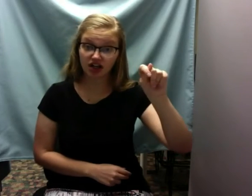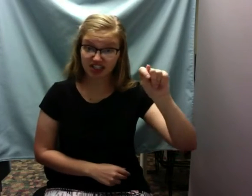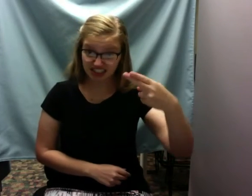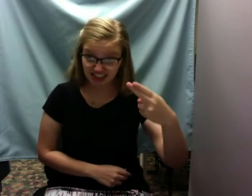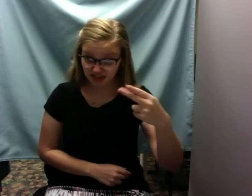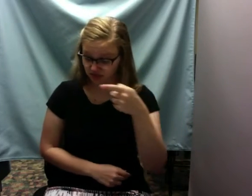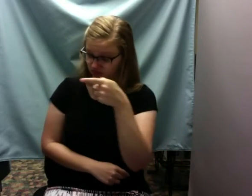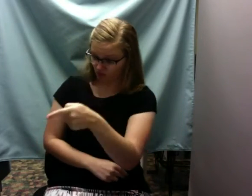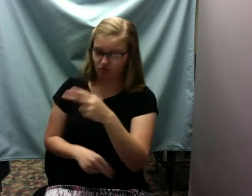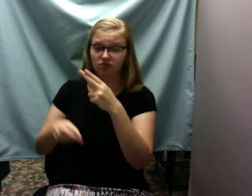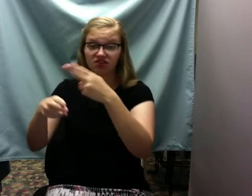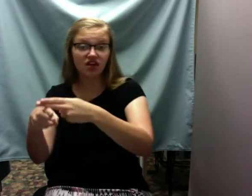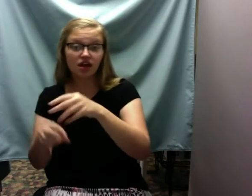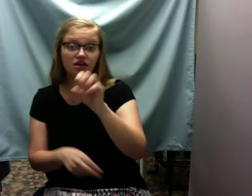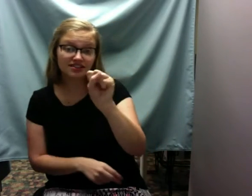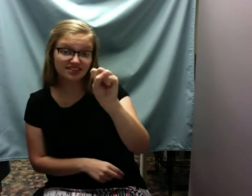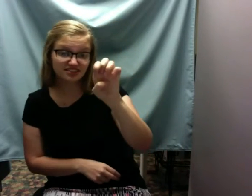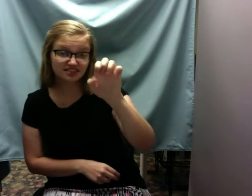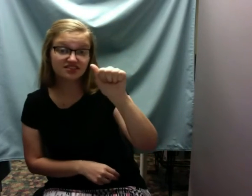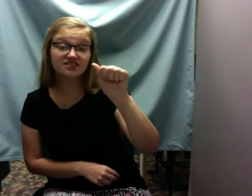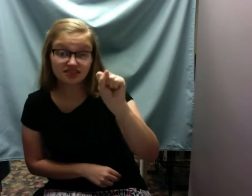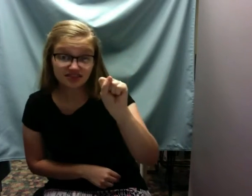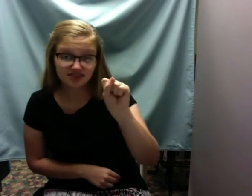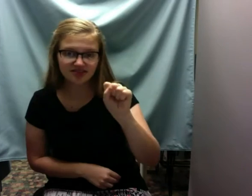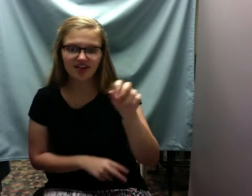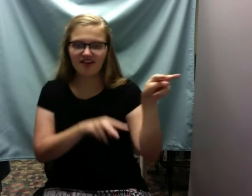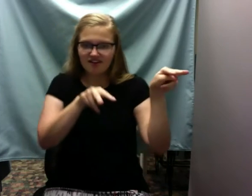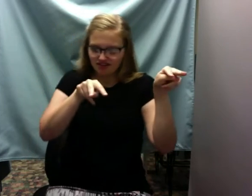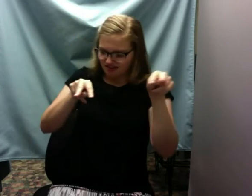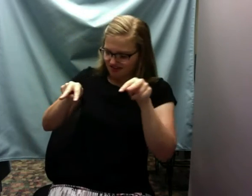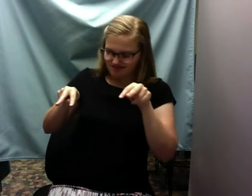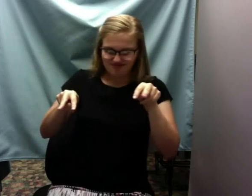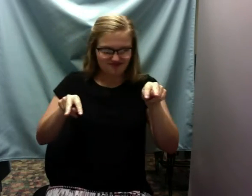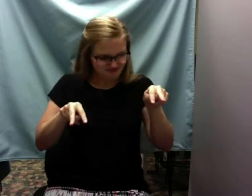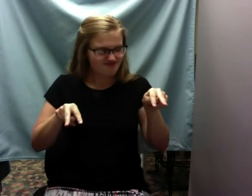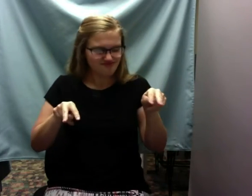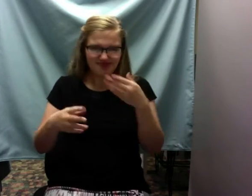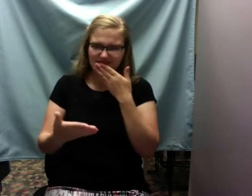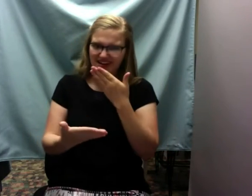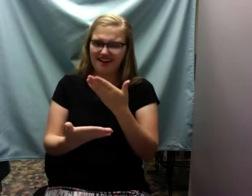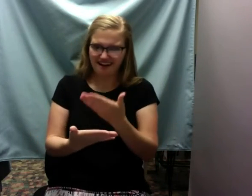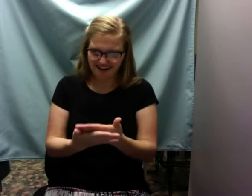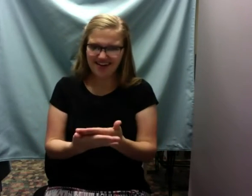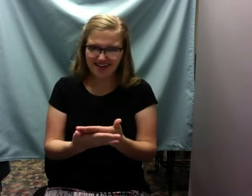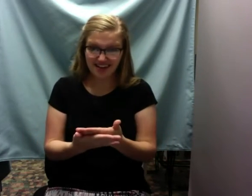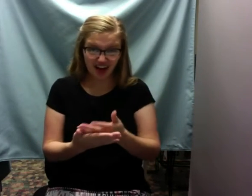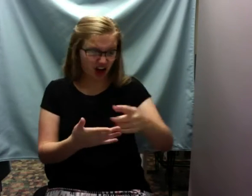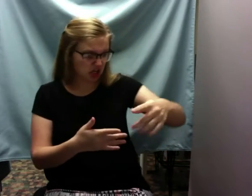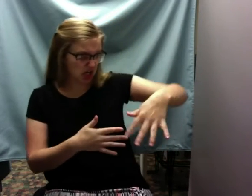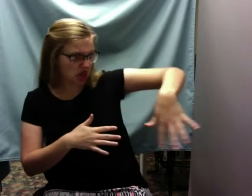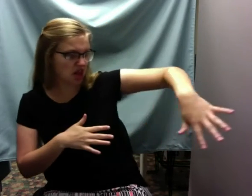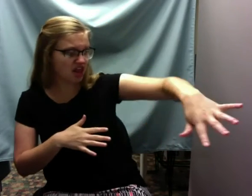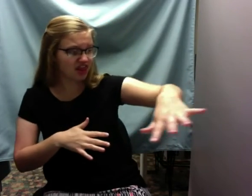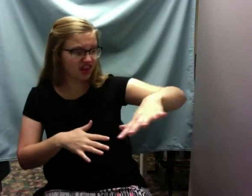and the gathering together of the waters called he seas. And God saw that it was good. And God said, "Let the earth bring